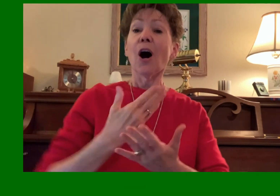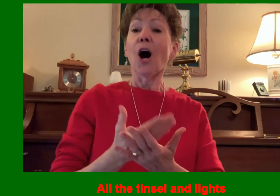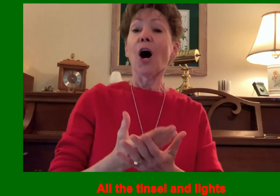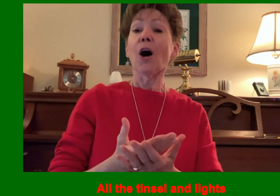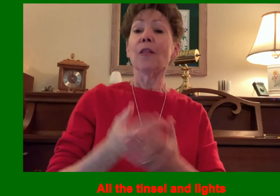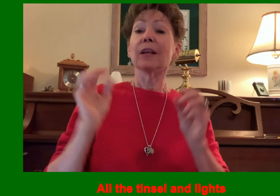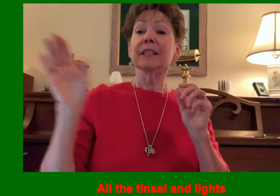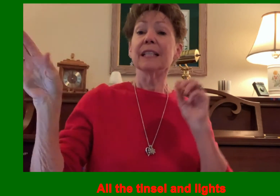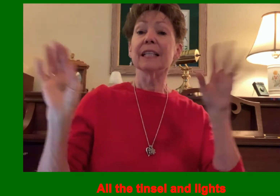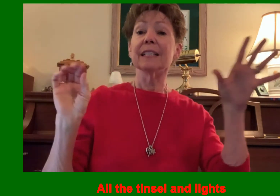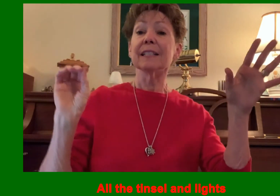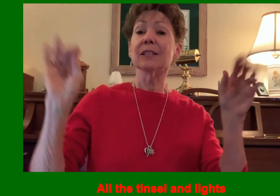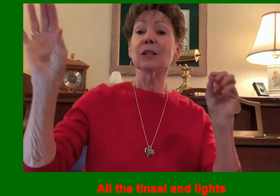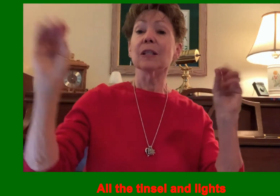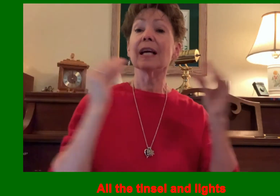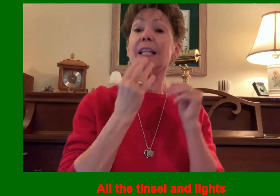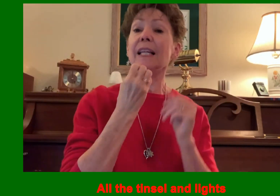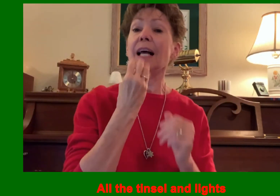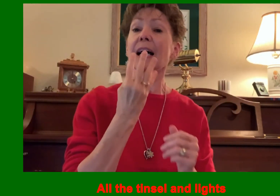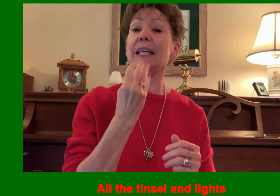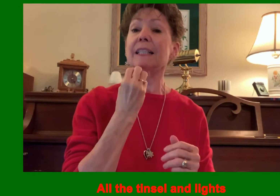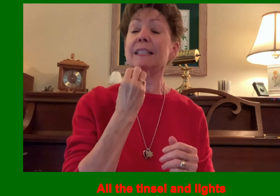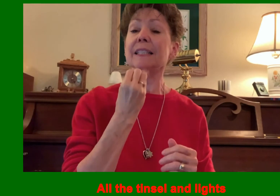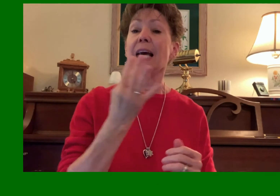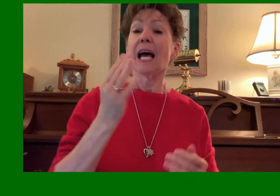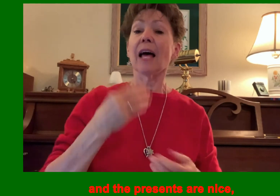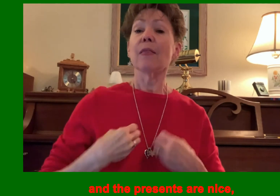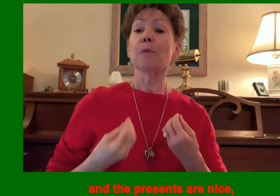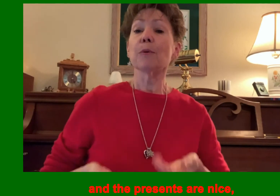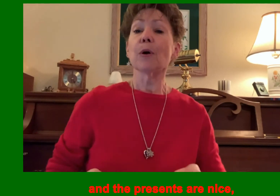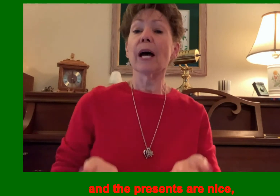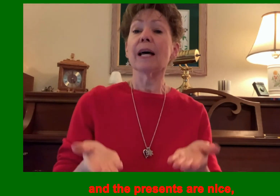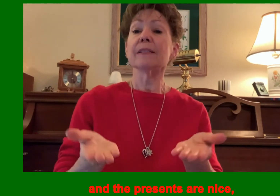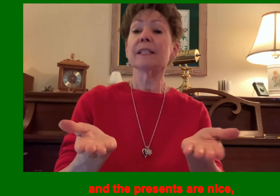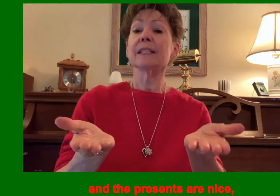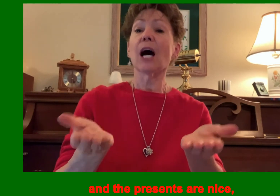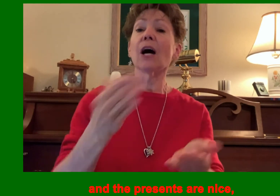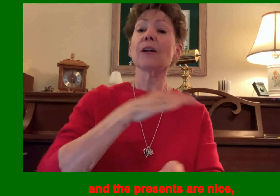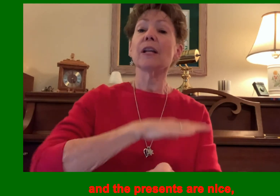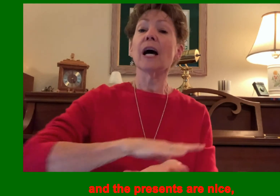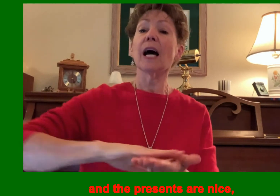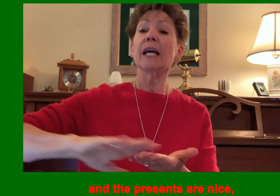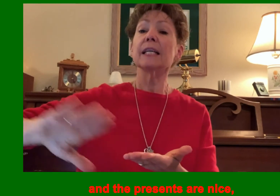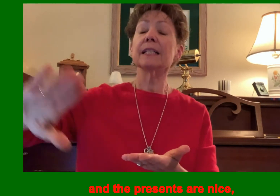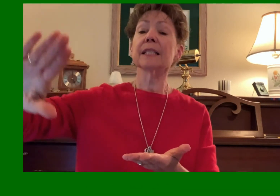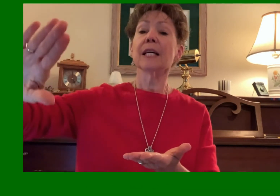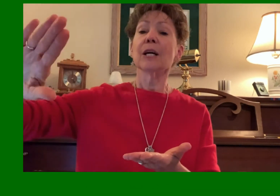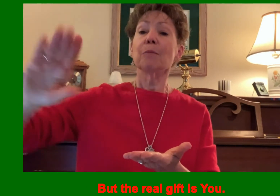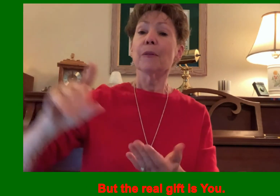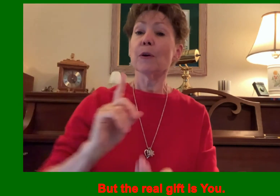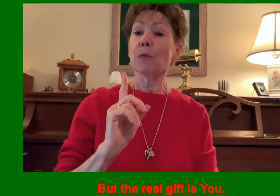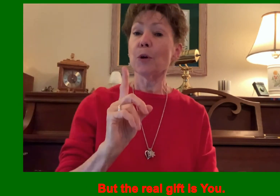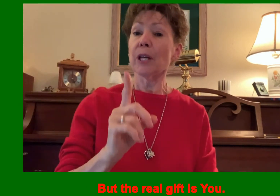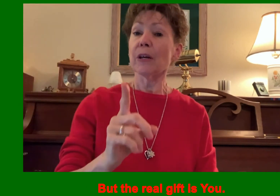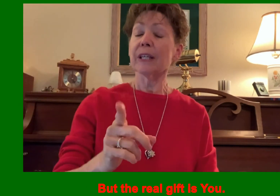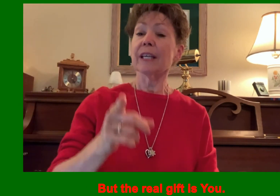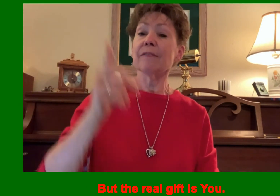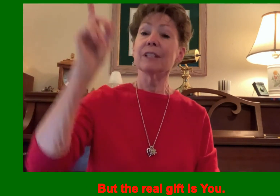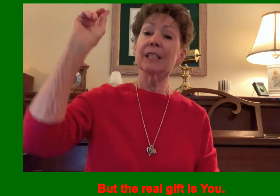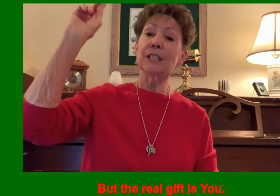All the tinsel and lights and the presents are nice, but the